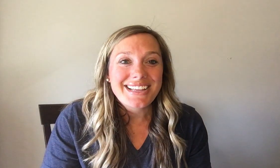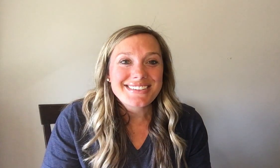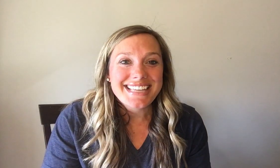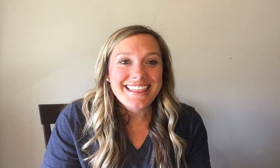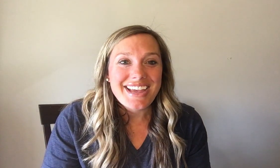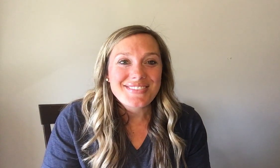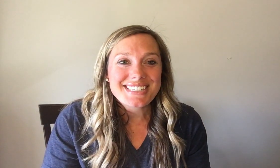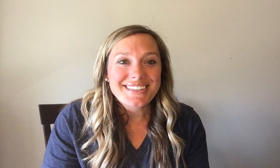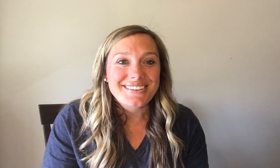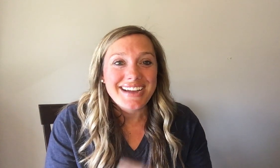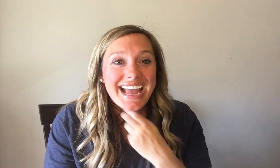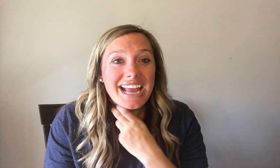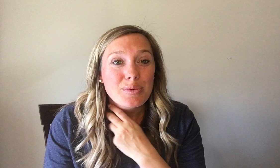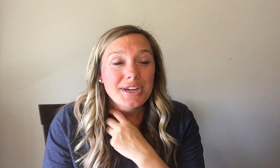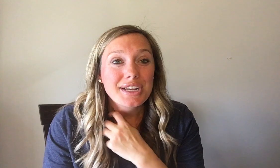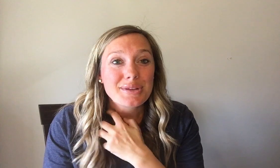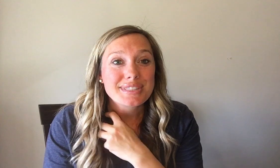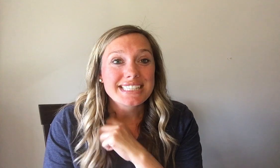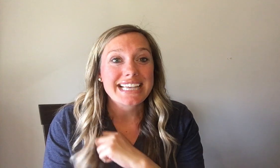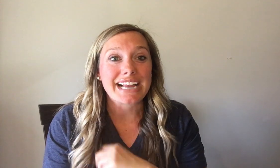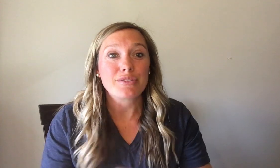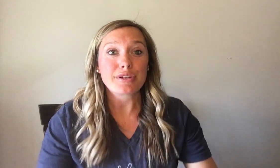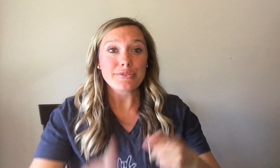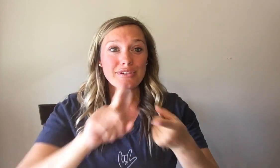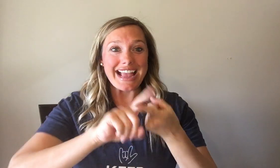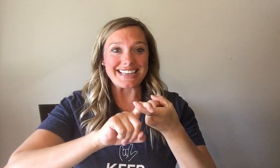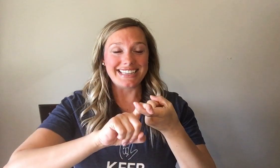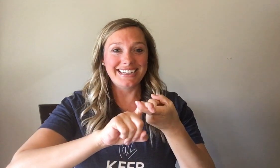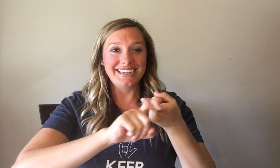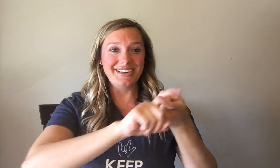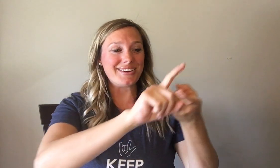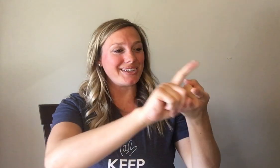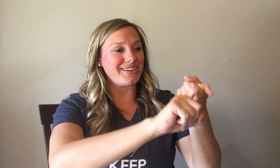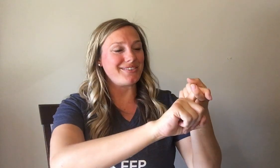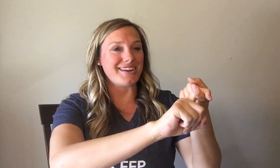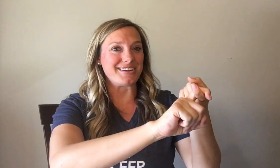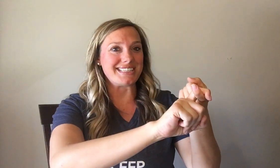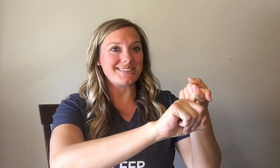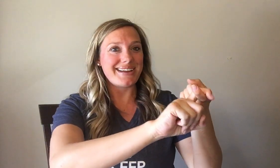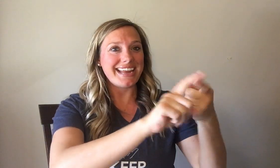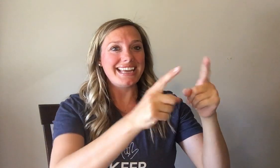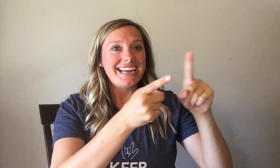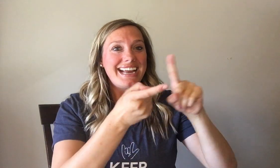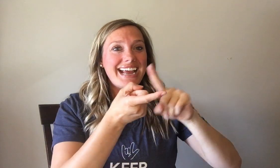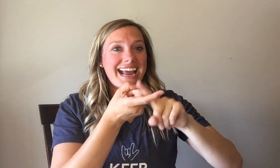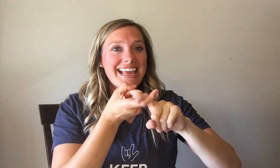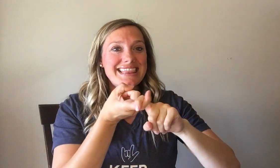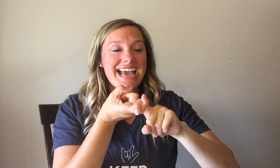to them too. And we're gonna use the sign for friend. You hook your fingers this way and that